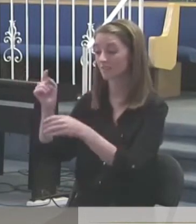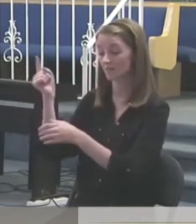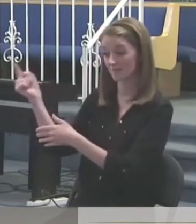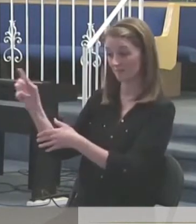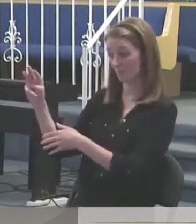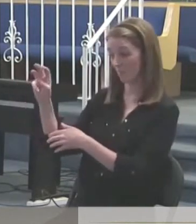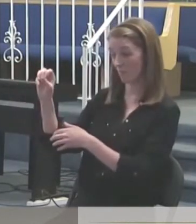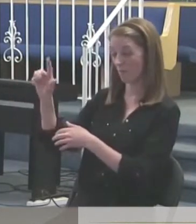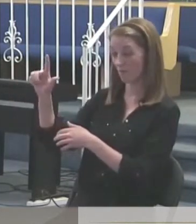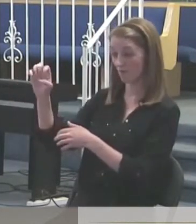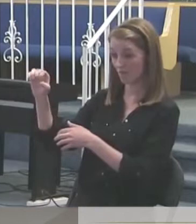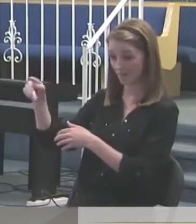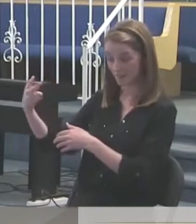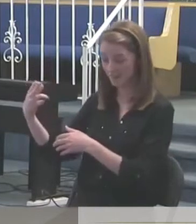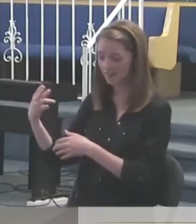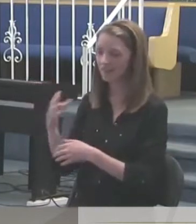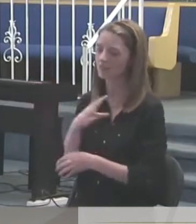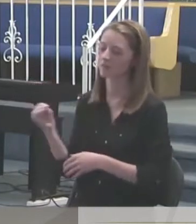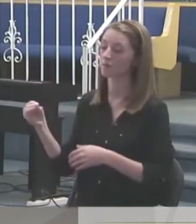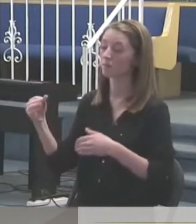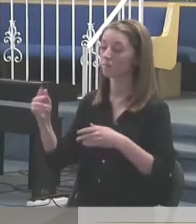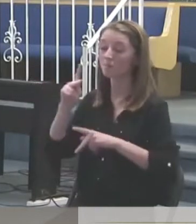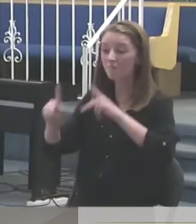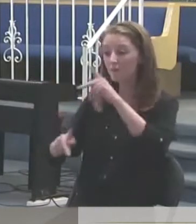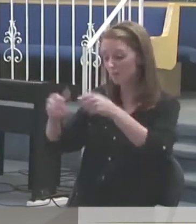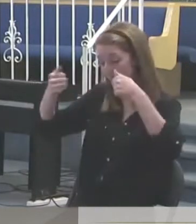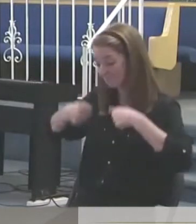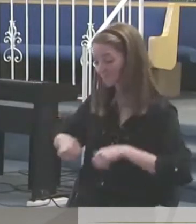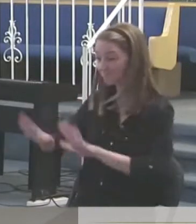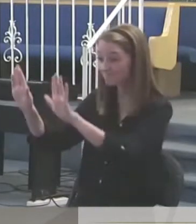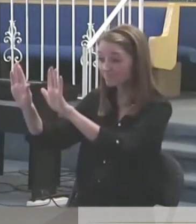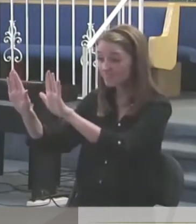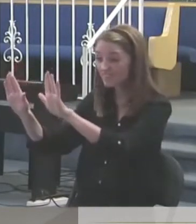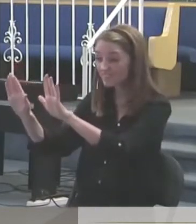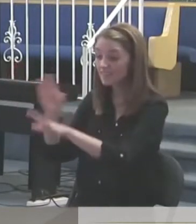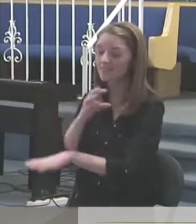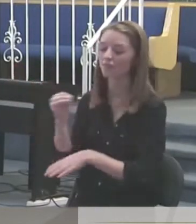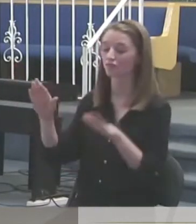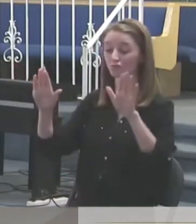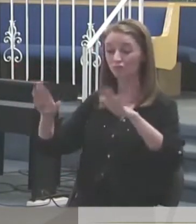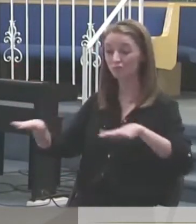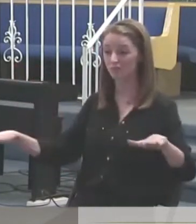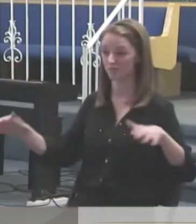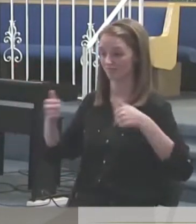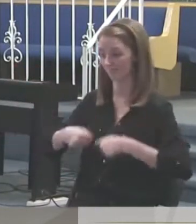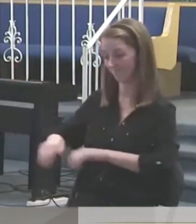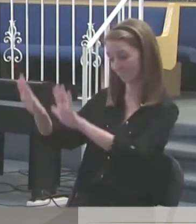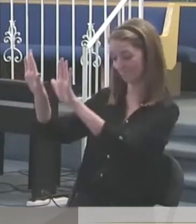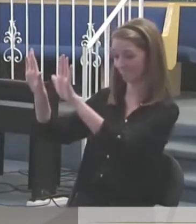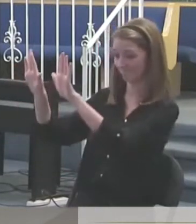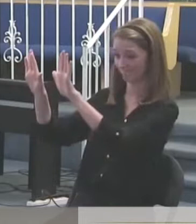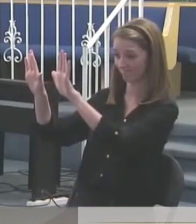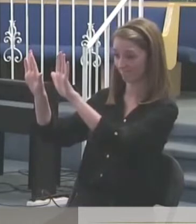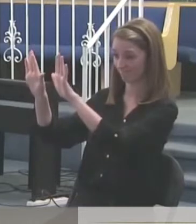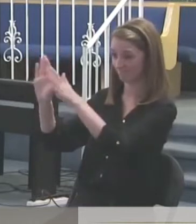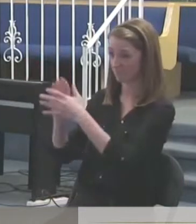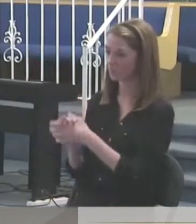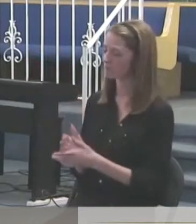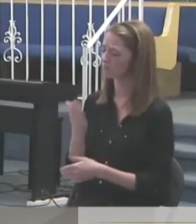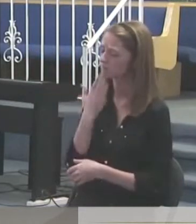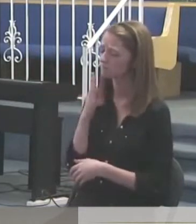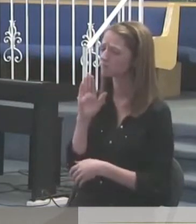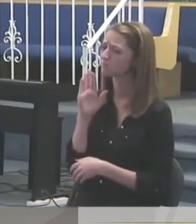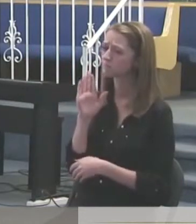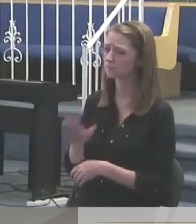human sacrifices to Molech. They also sacrificed children to Molech. It was a pretty